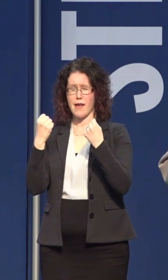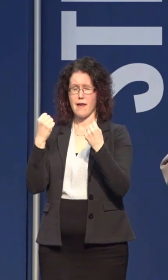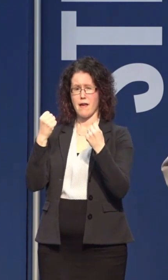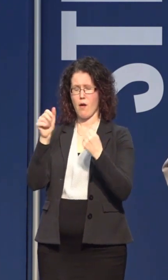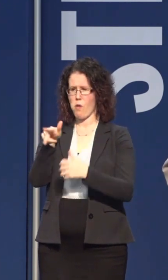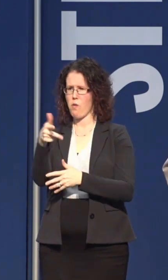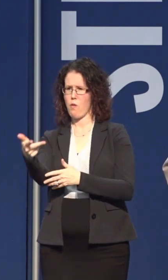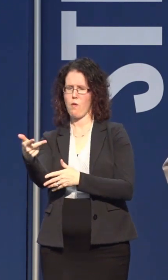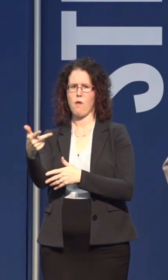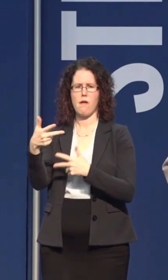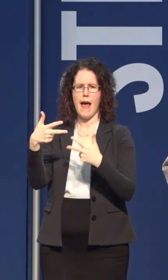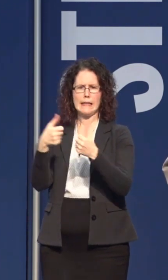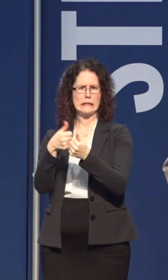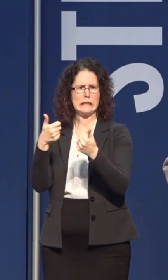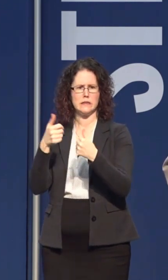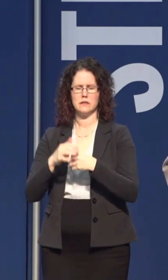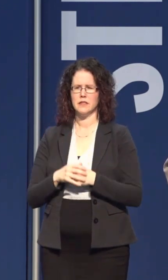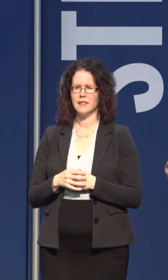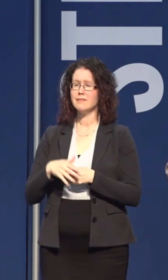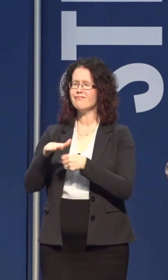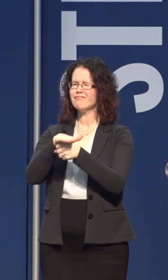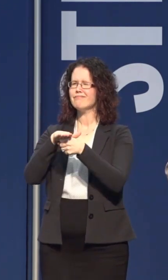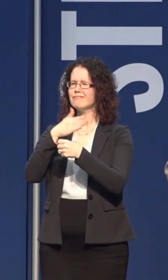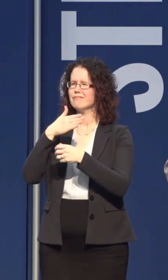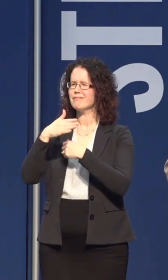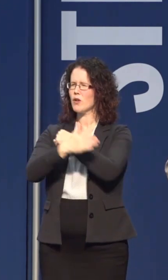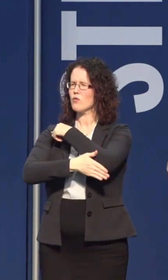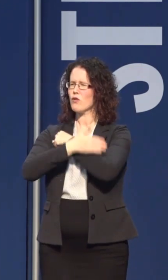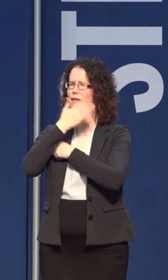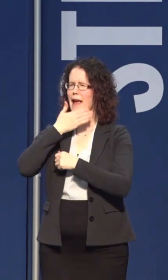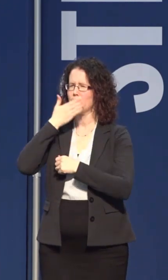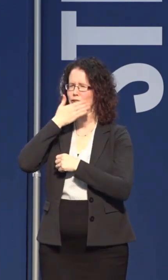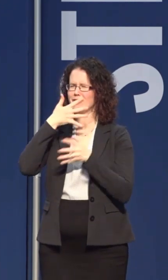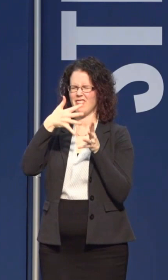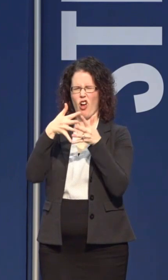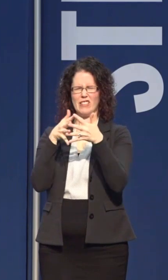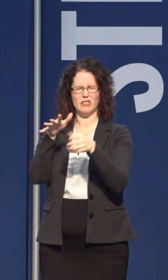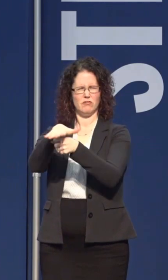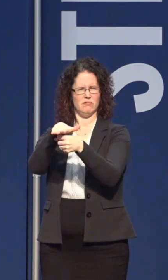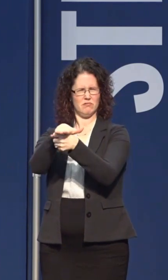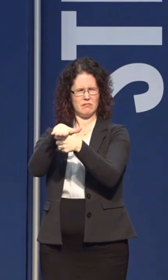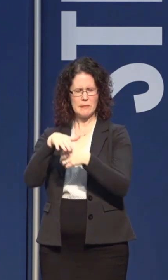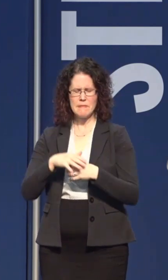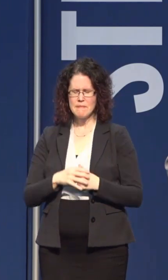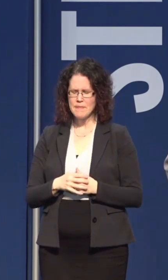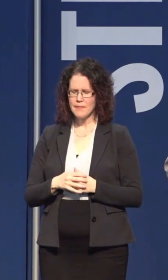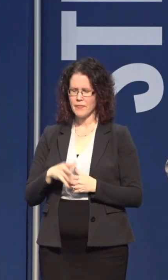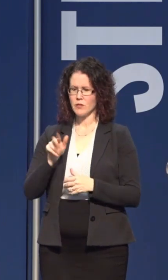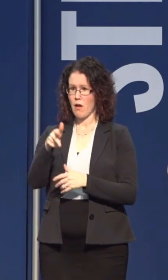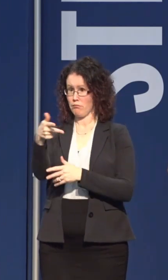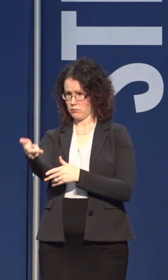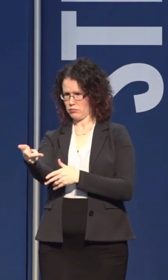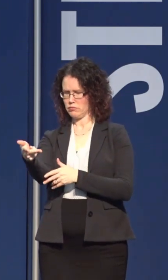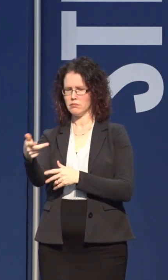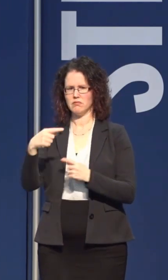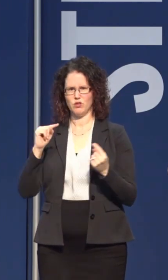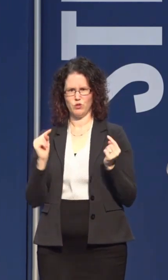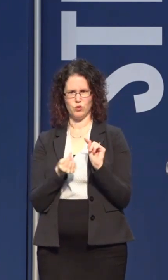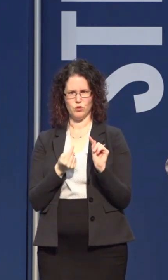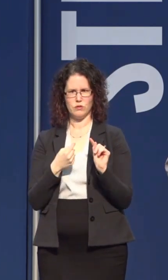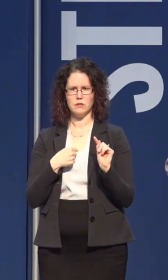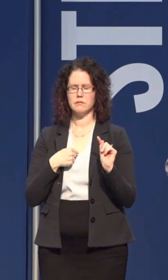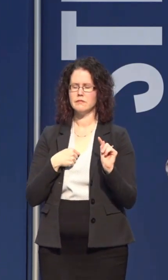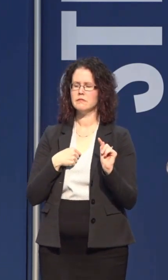an old country road by our family cottage in Amherst. And the first person on this scene was a very kind lady who was a retired